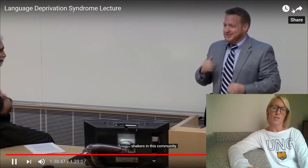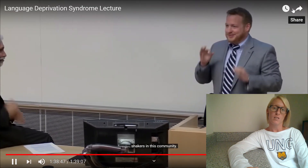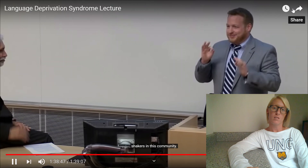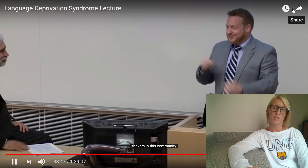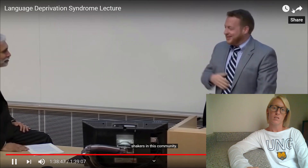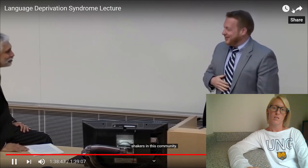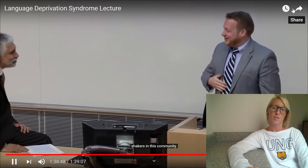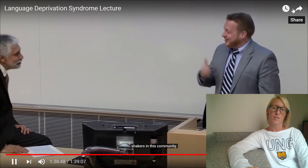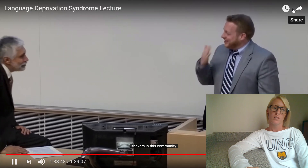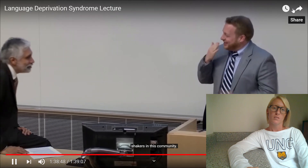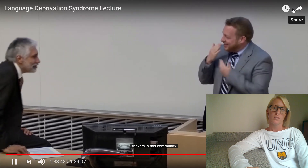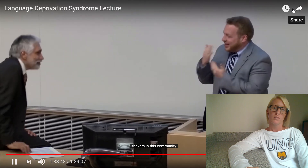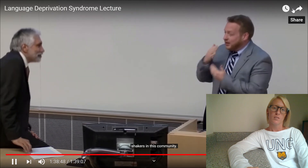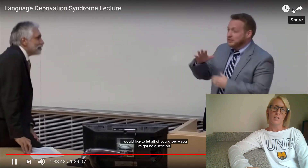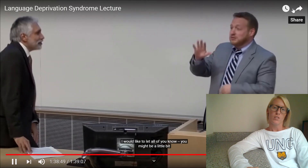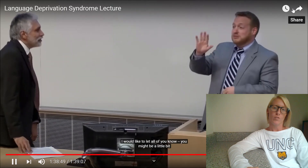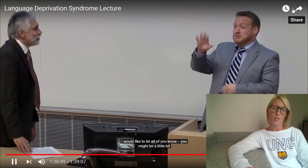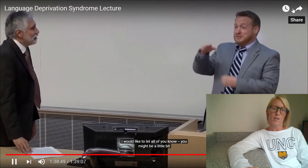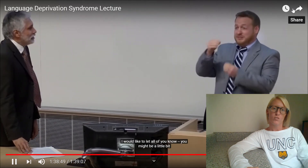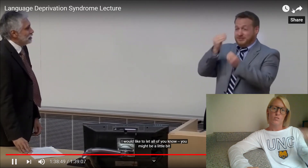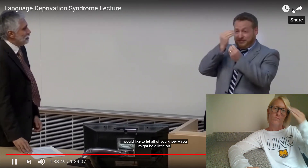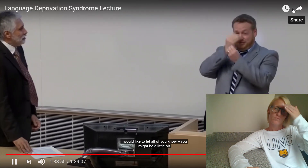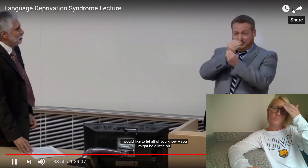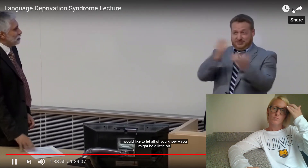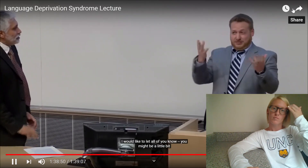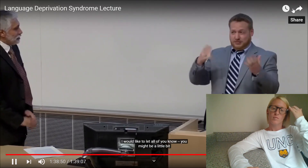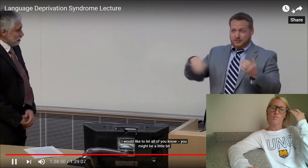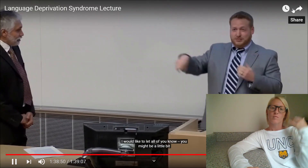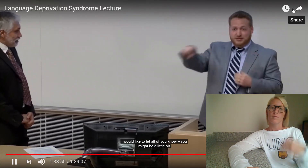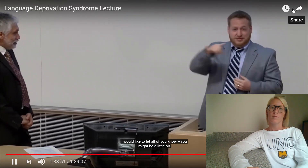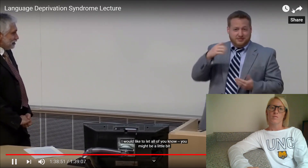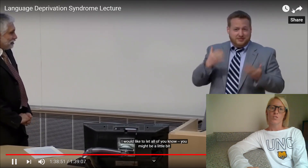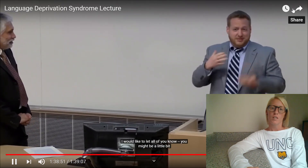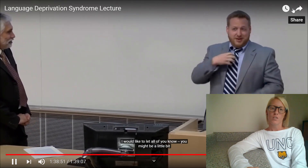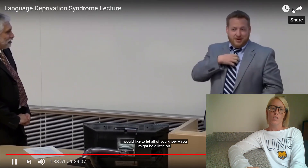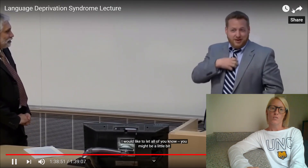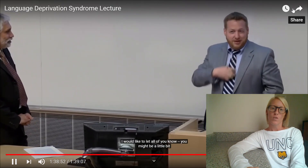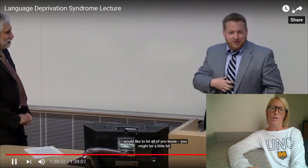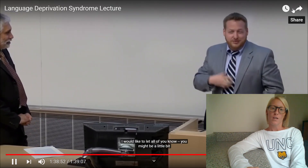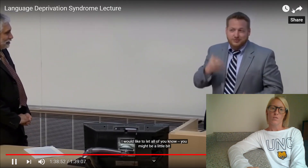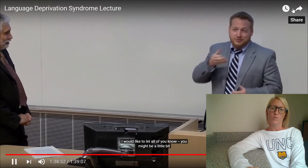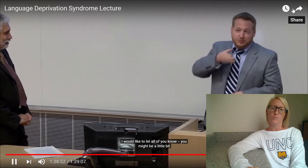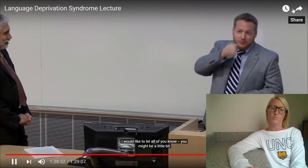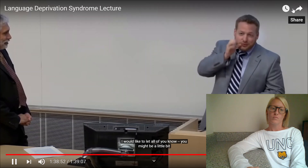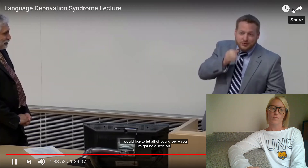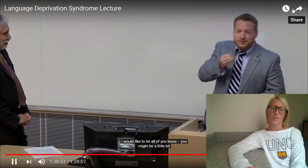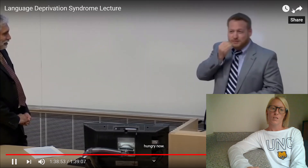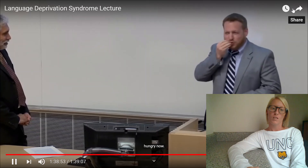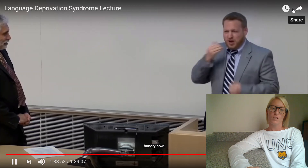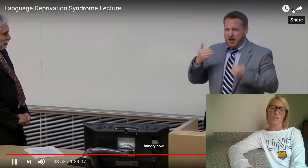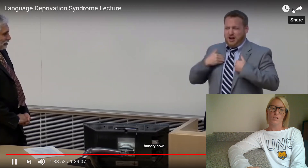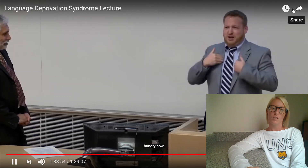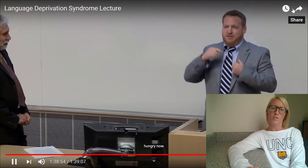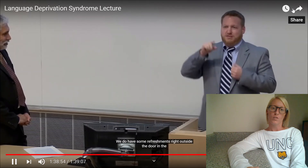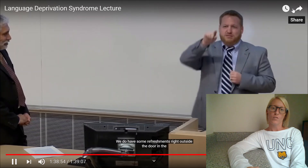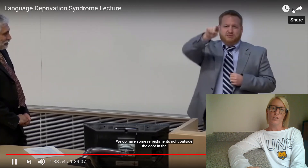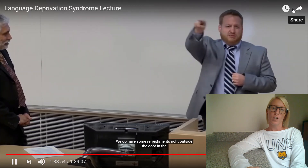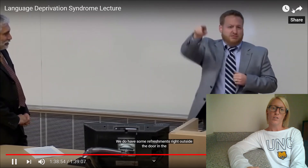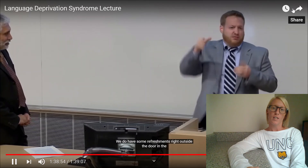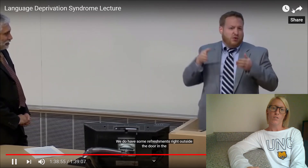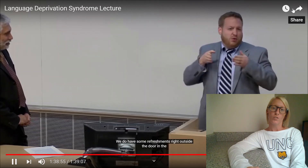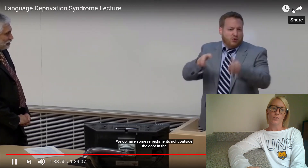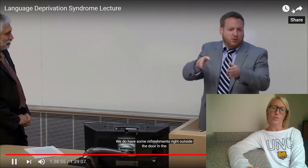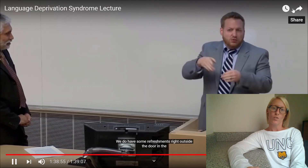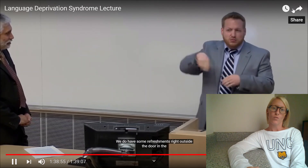shakers in this community. Thank you very much. I'd like to let all of you know, you might be a little bit hungry now. We do have